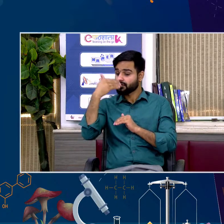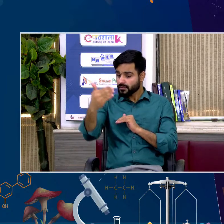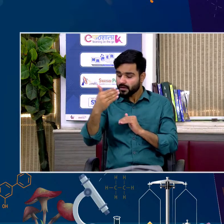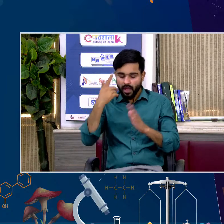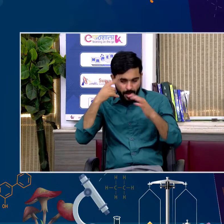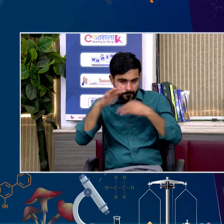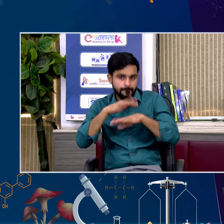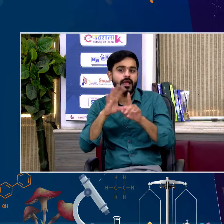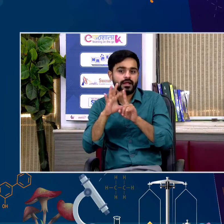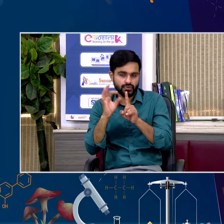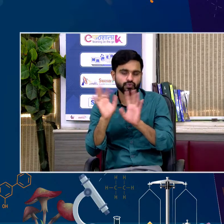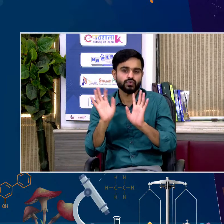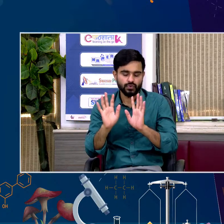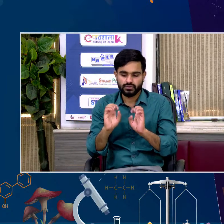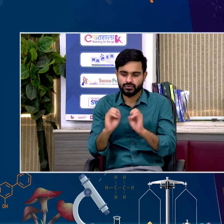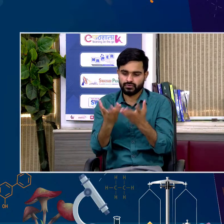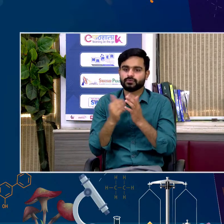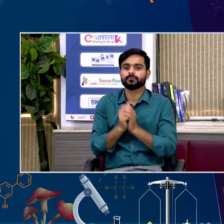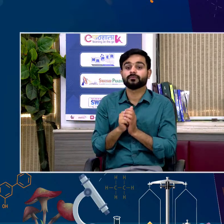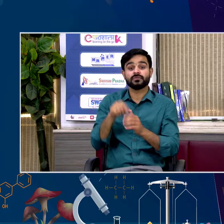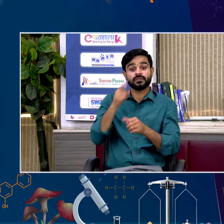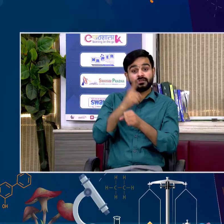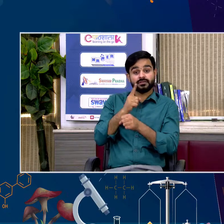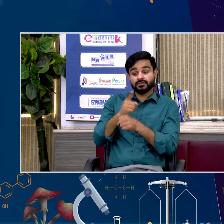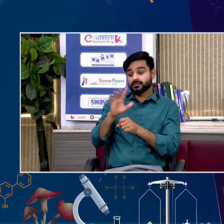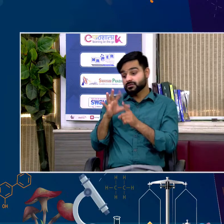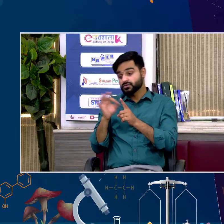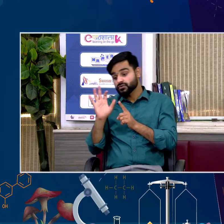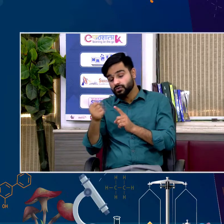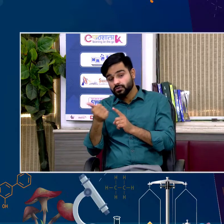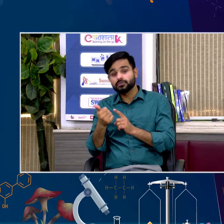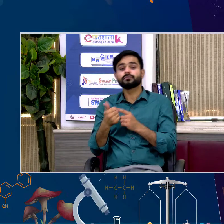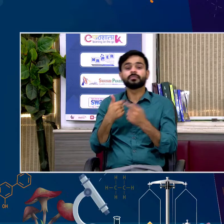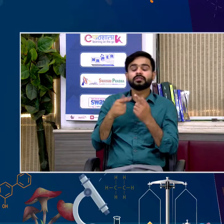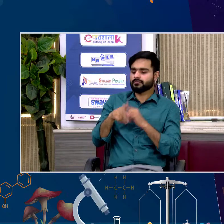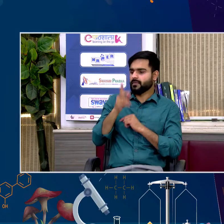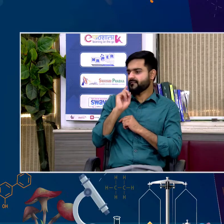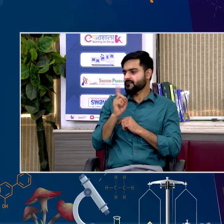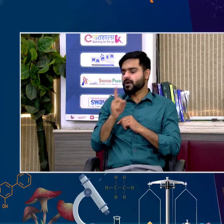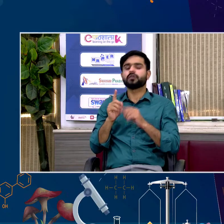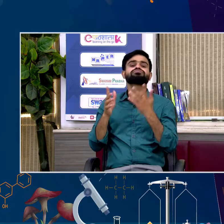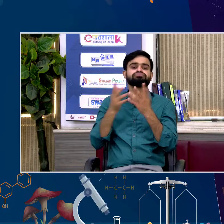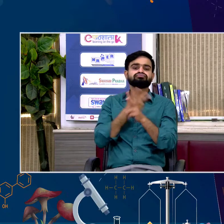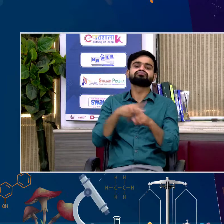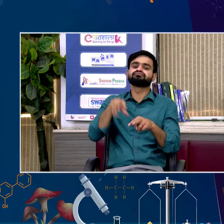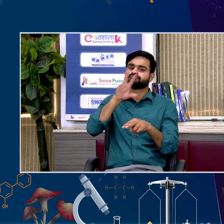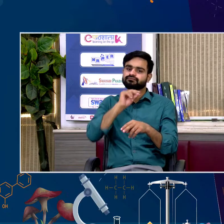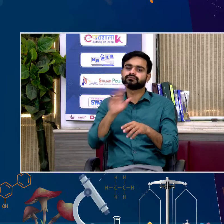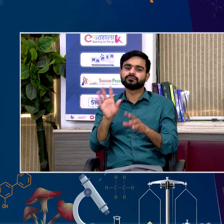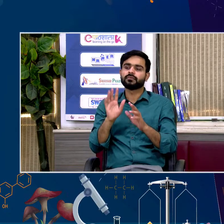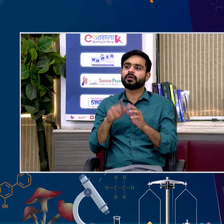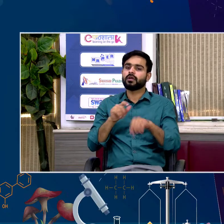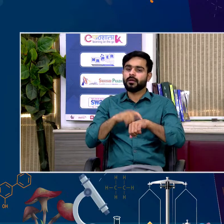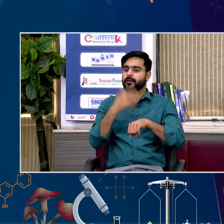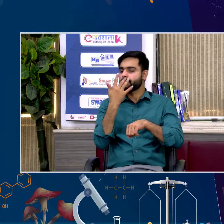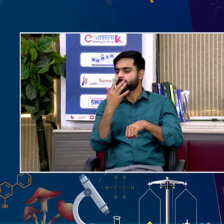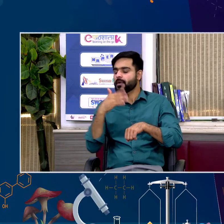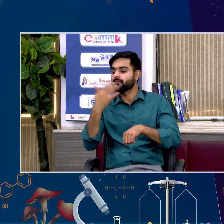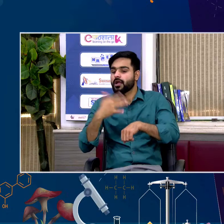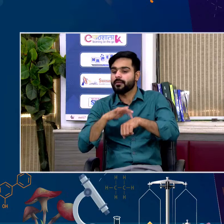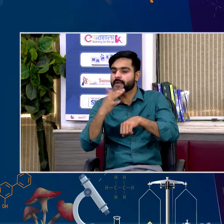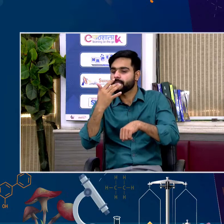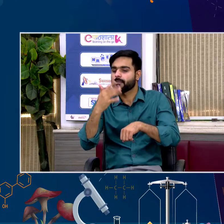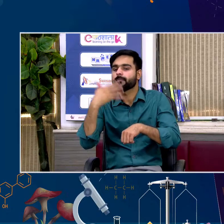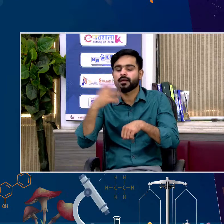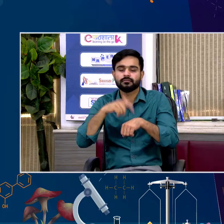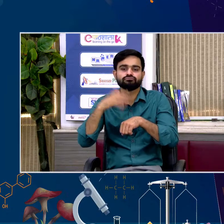activity will begin. Also, what the teacher can do is give a verbal reminder. So we have 5 more minutes of this. After this activity